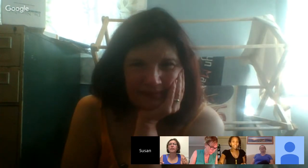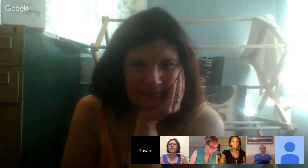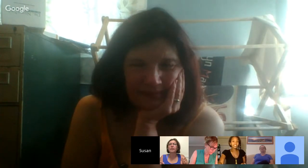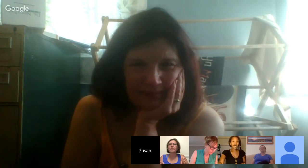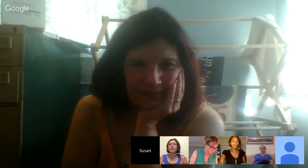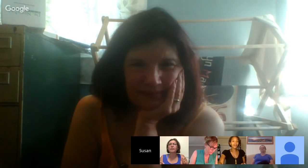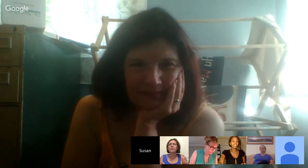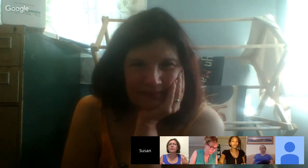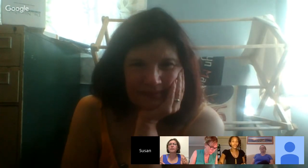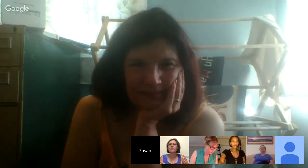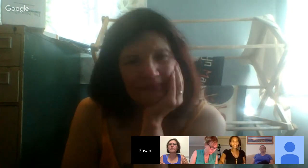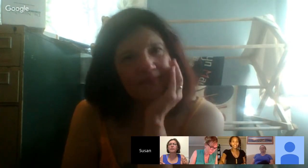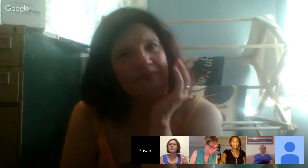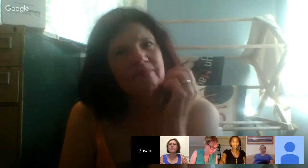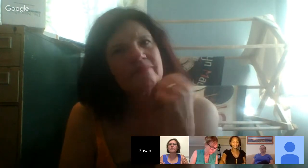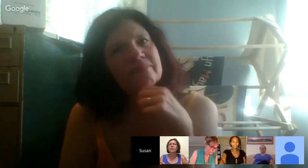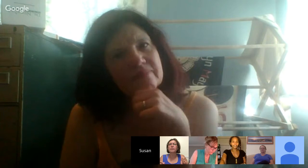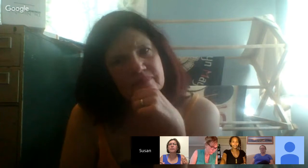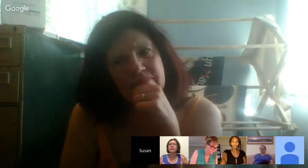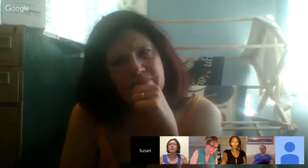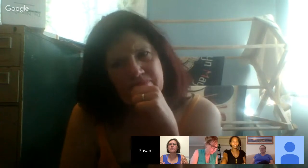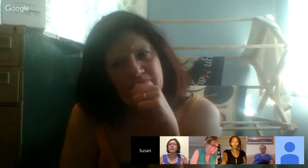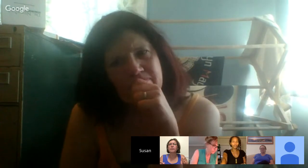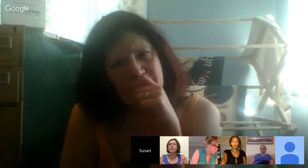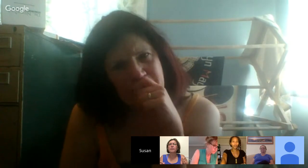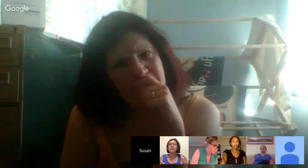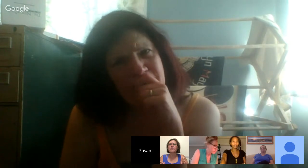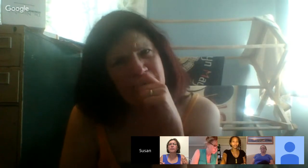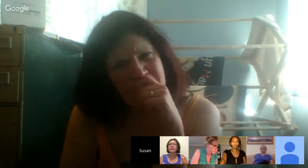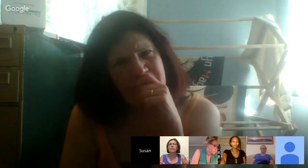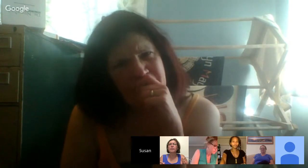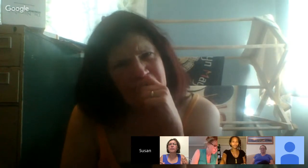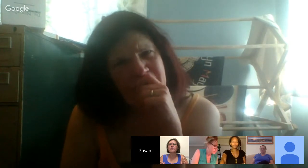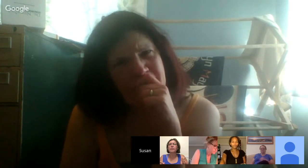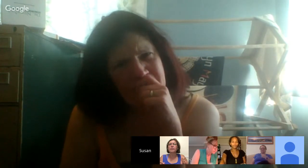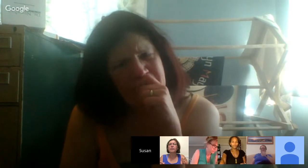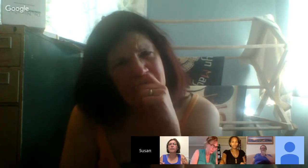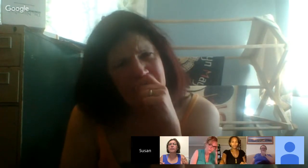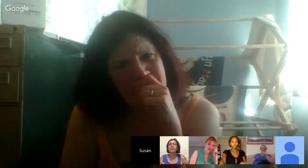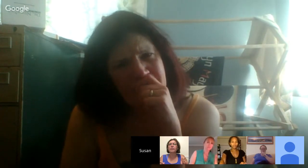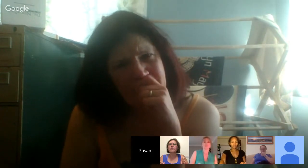There's definitely a time element the way he signs it, and I'll explain why.